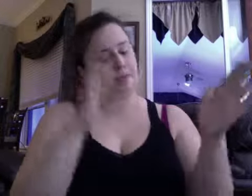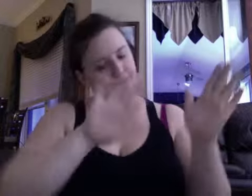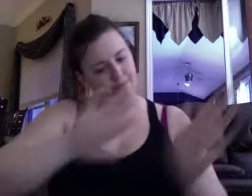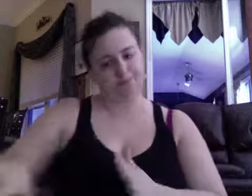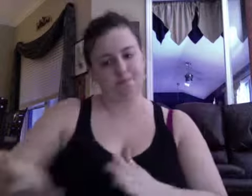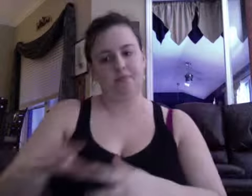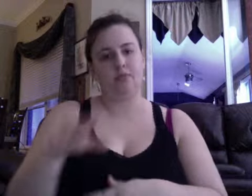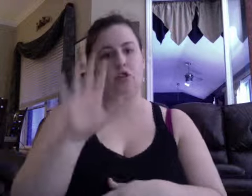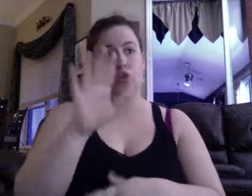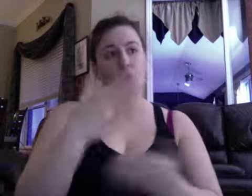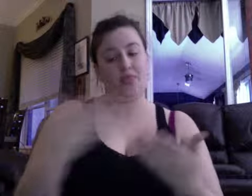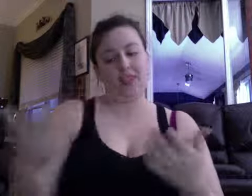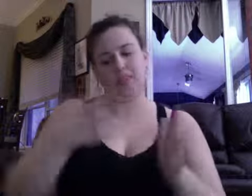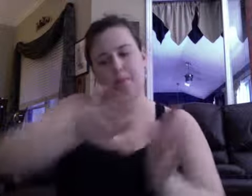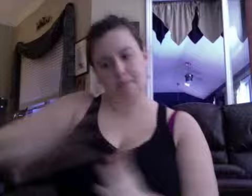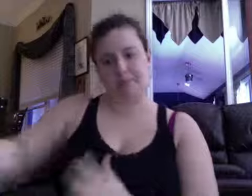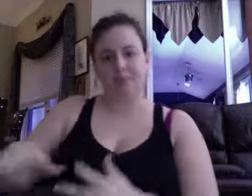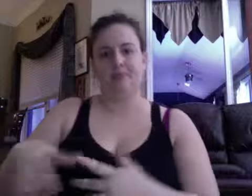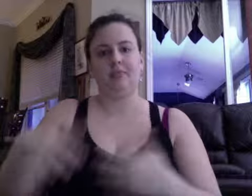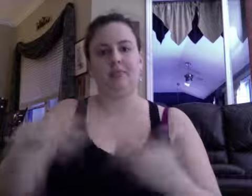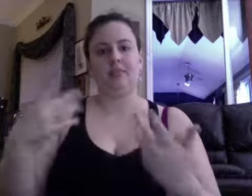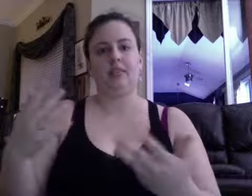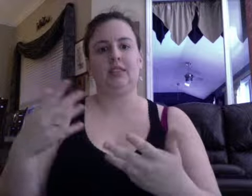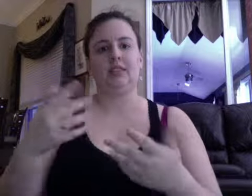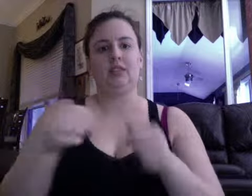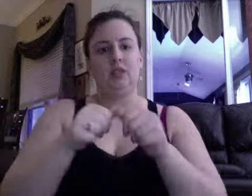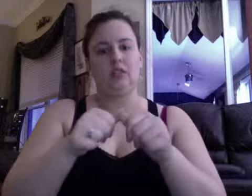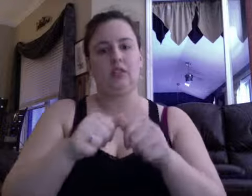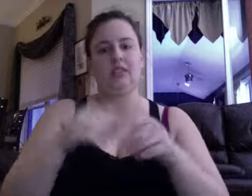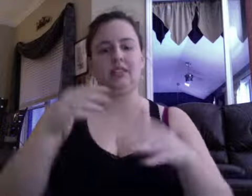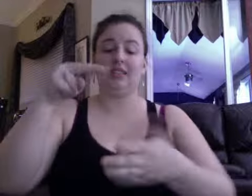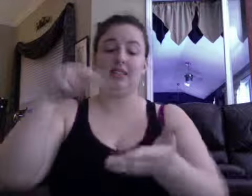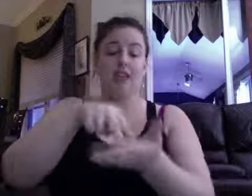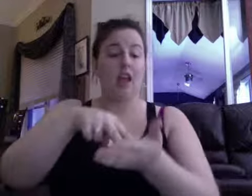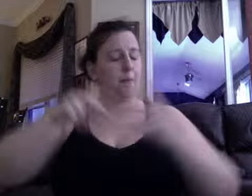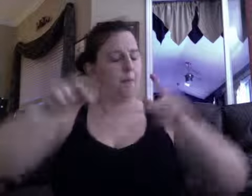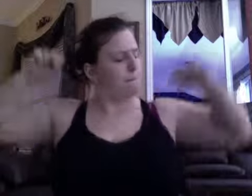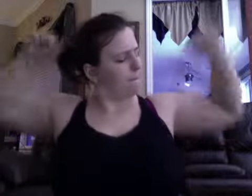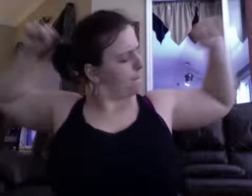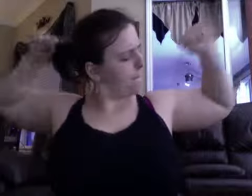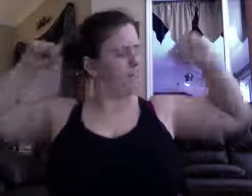away and get ready. We'll stand up and stretch for a minute, and then we'll carry on.